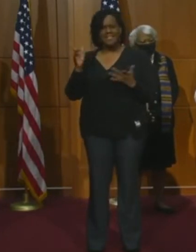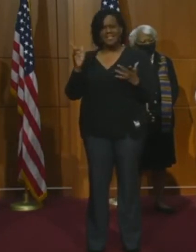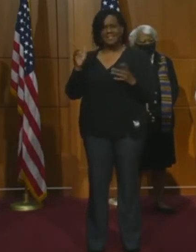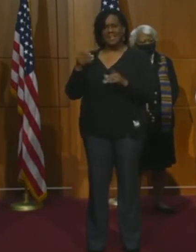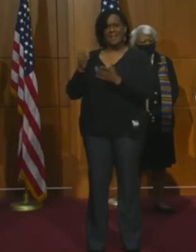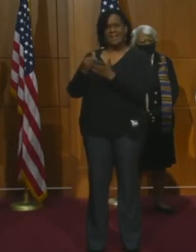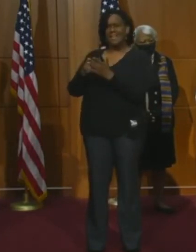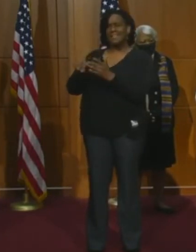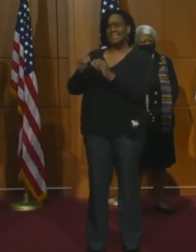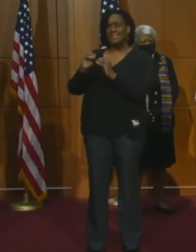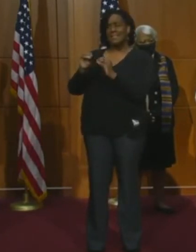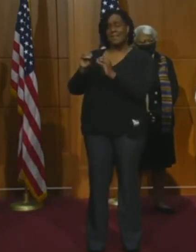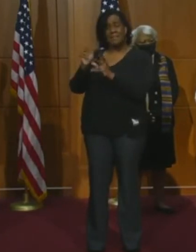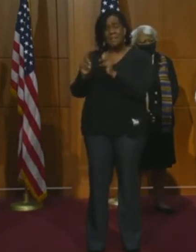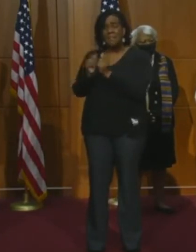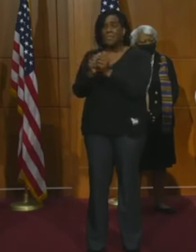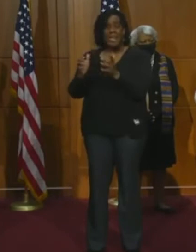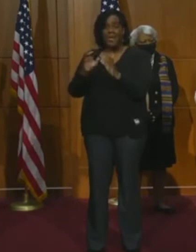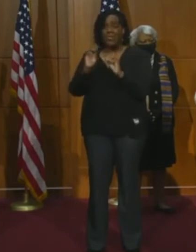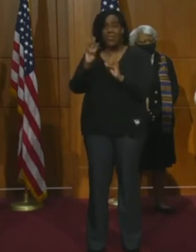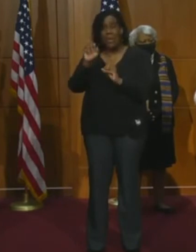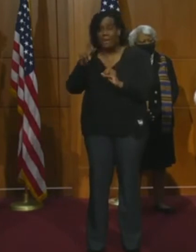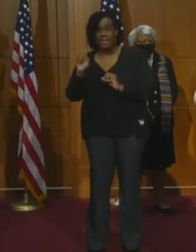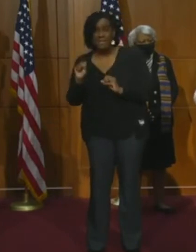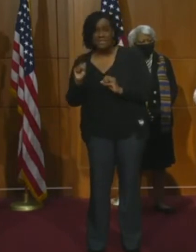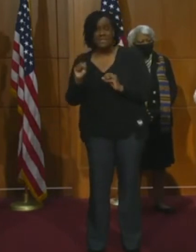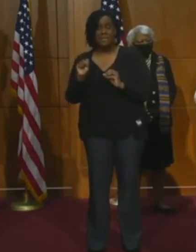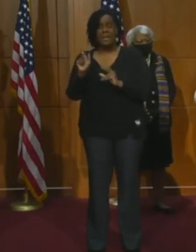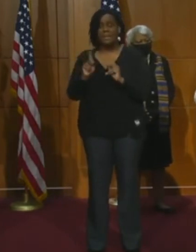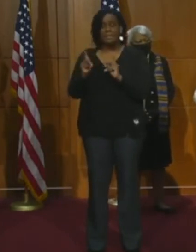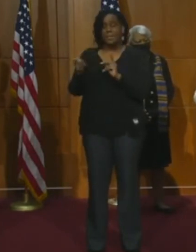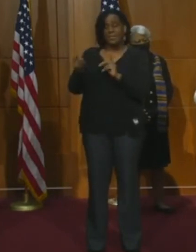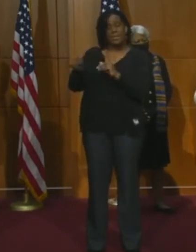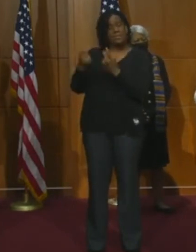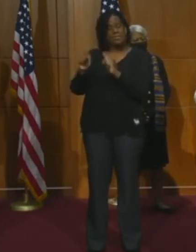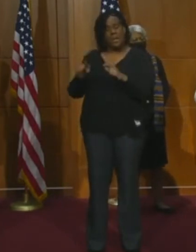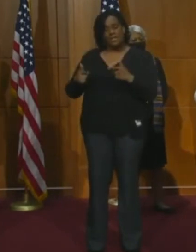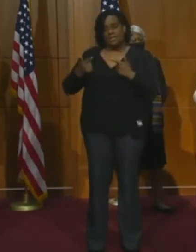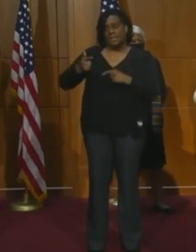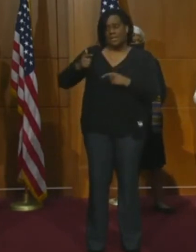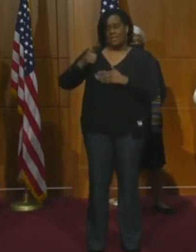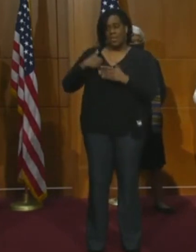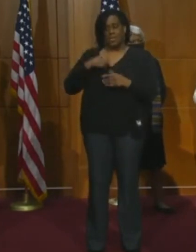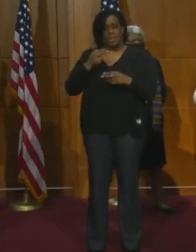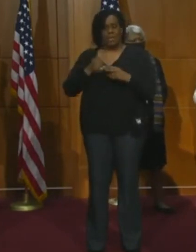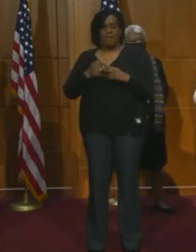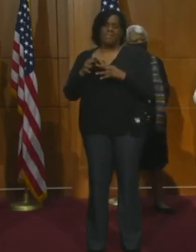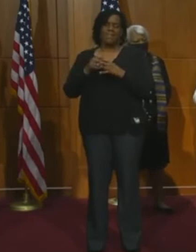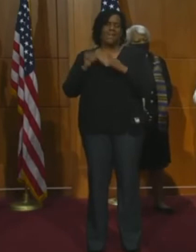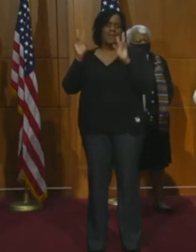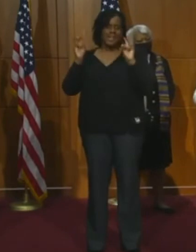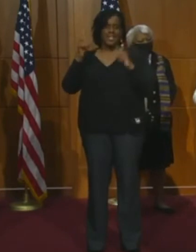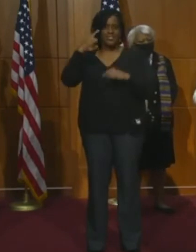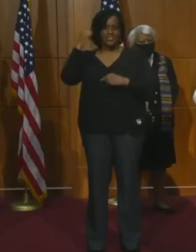against unarmed people, against people who are trying to live what we call the American